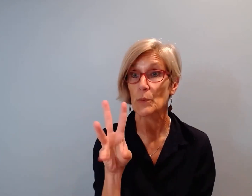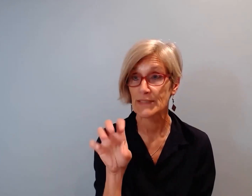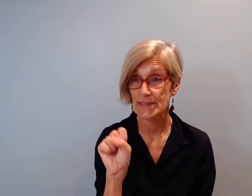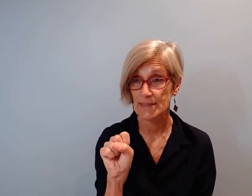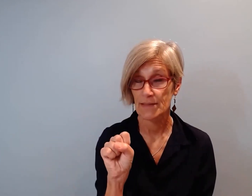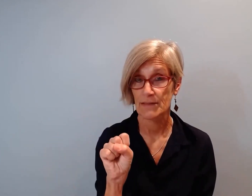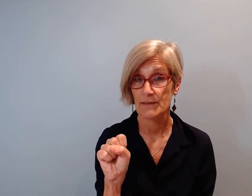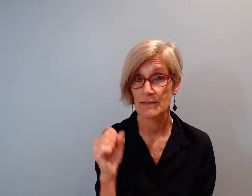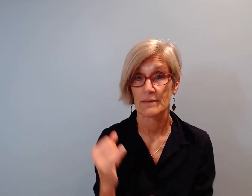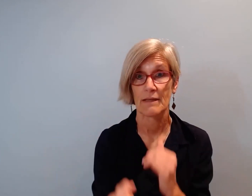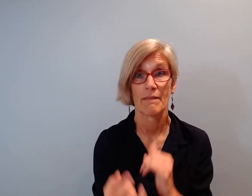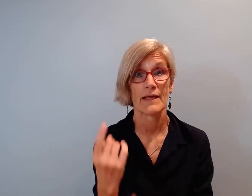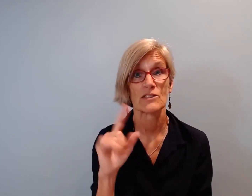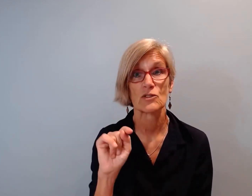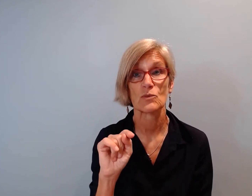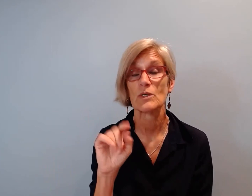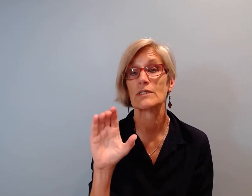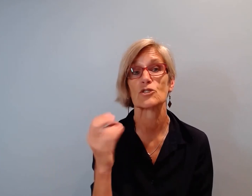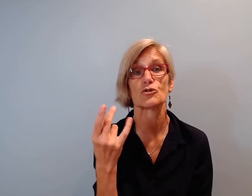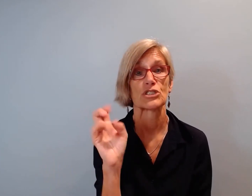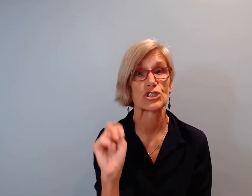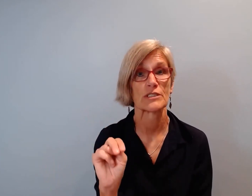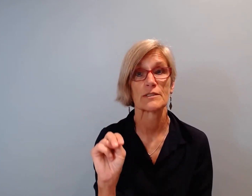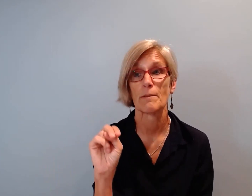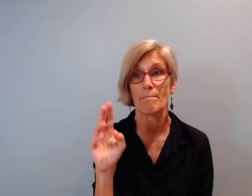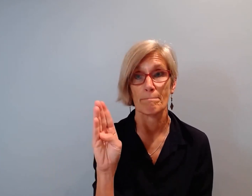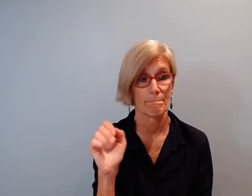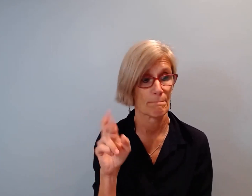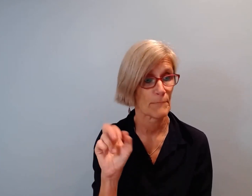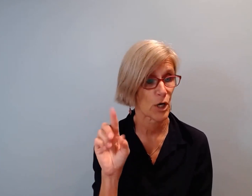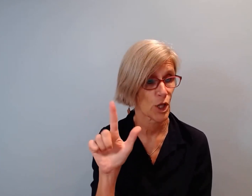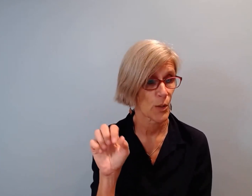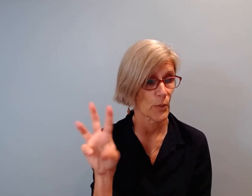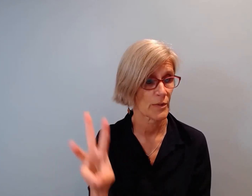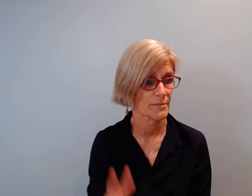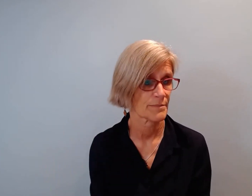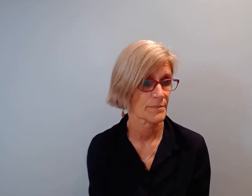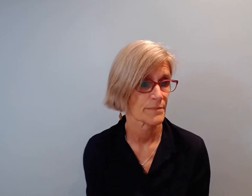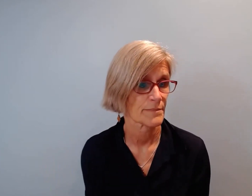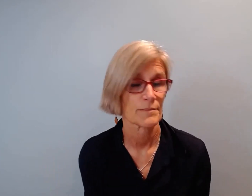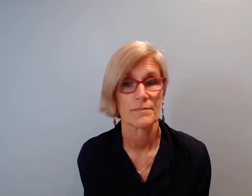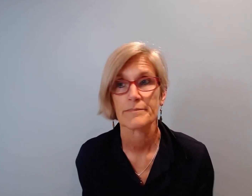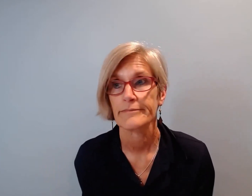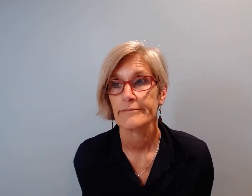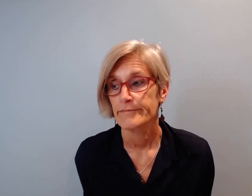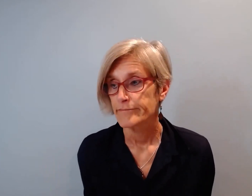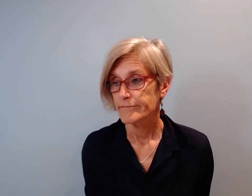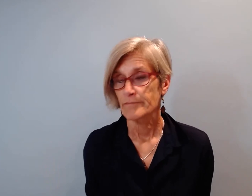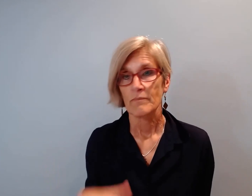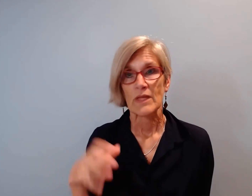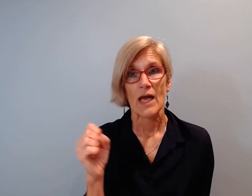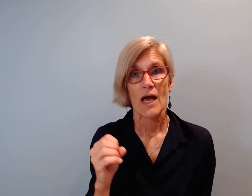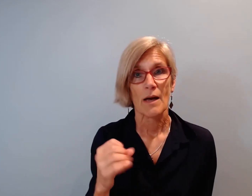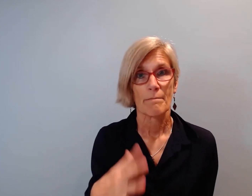then finally we'll hear from Kirsten Barlow. So Hi, thanks everyone. Kim Lewis from the National Health Law Program. I